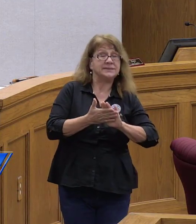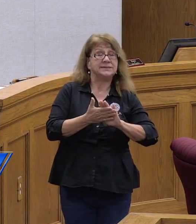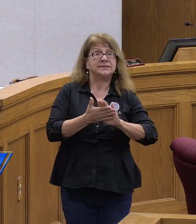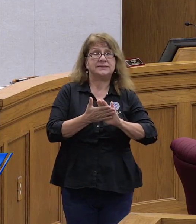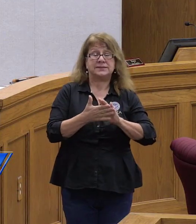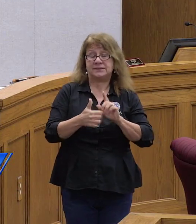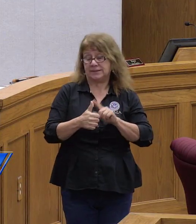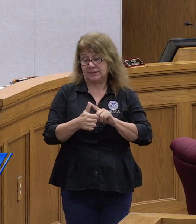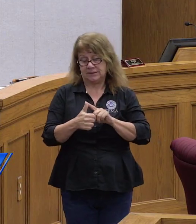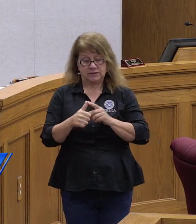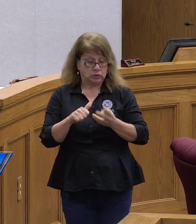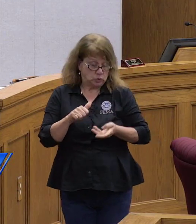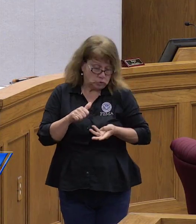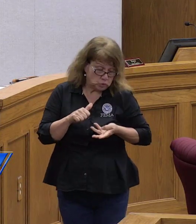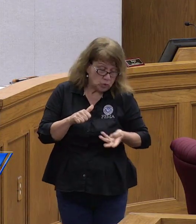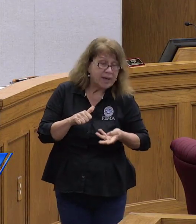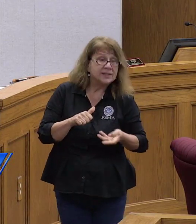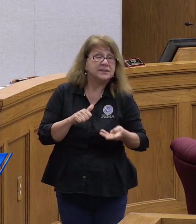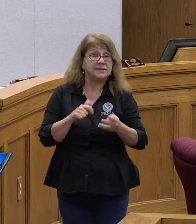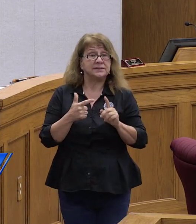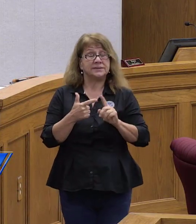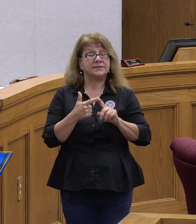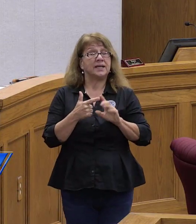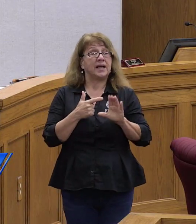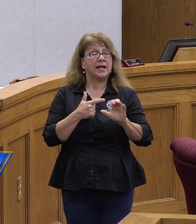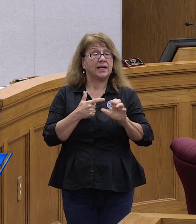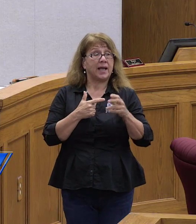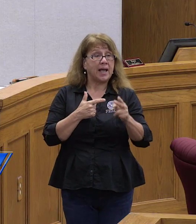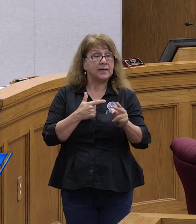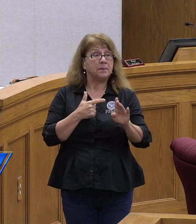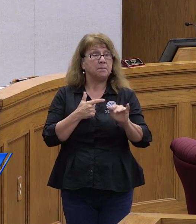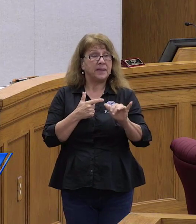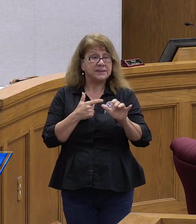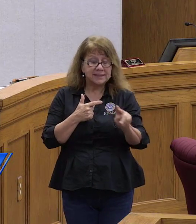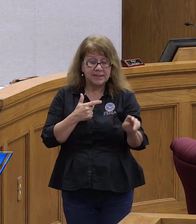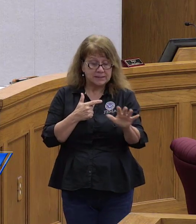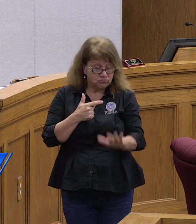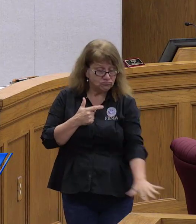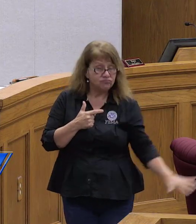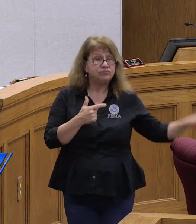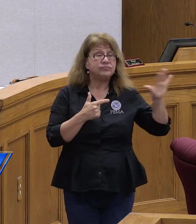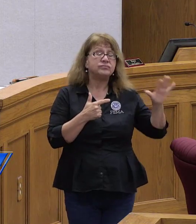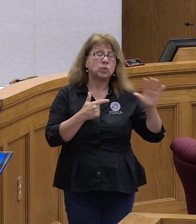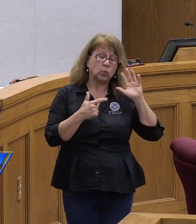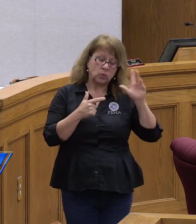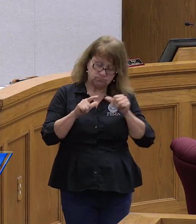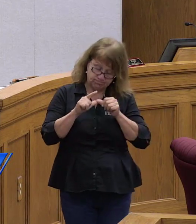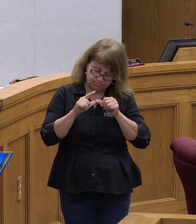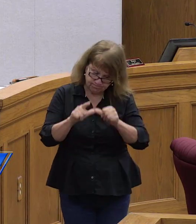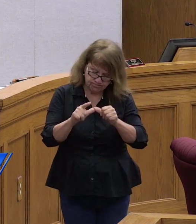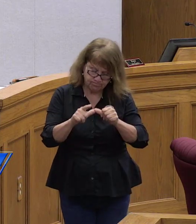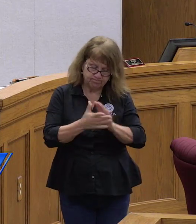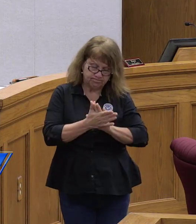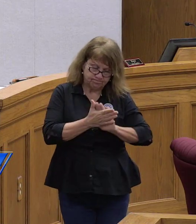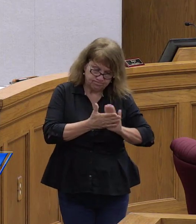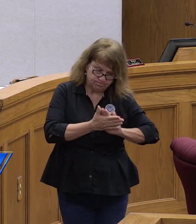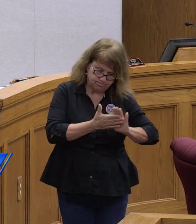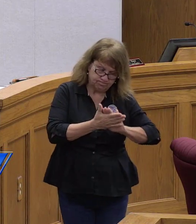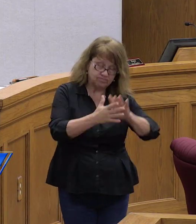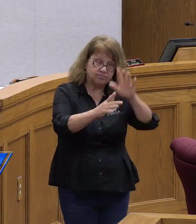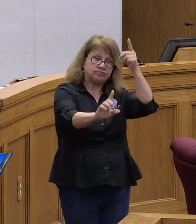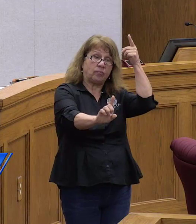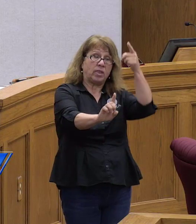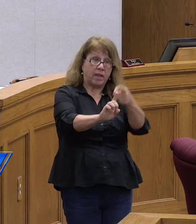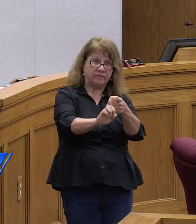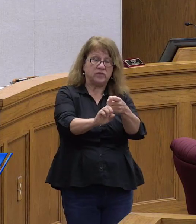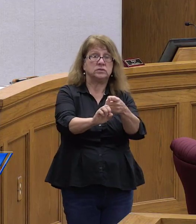basins, and even Crowder Gulf, our contractor, is going to continue to pick up debris until whatever point